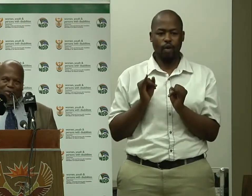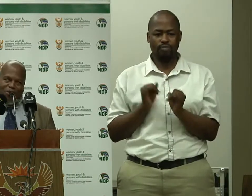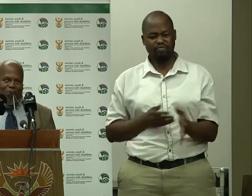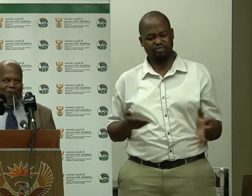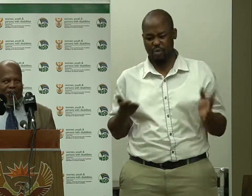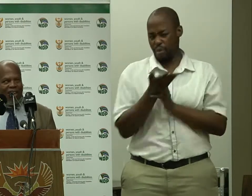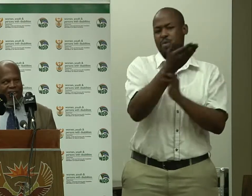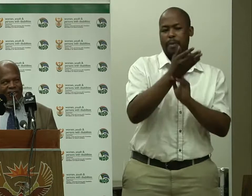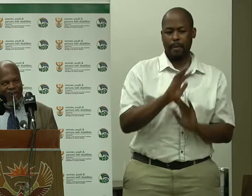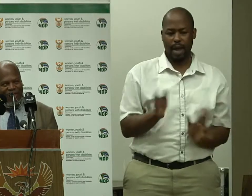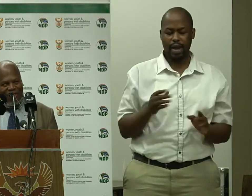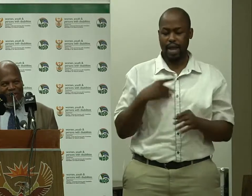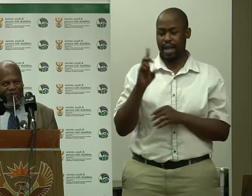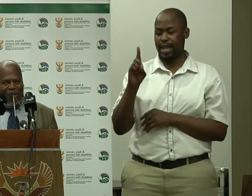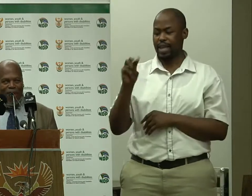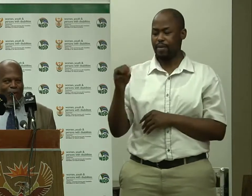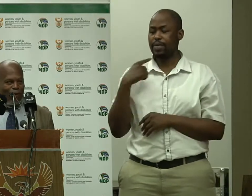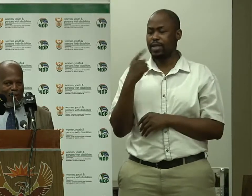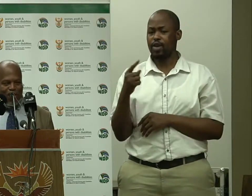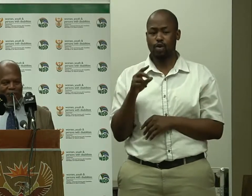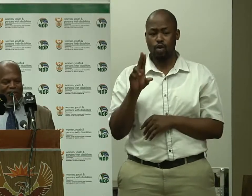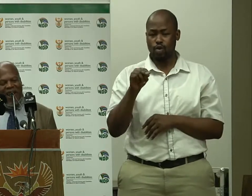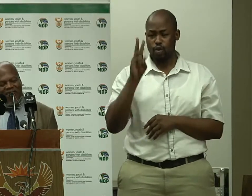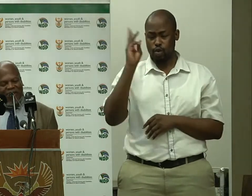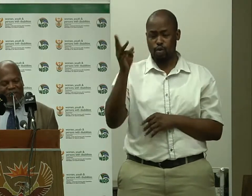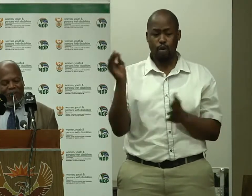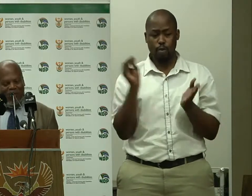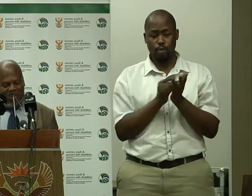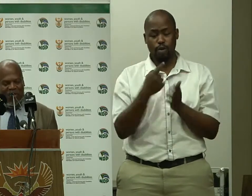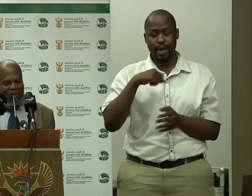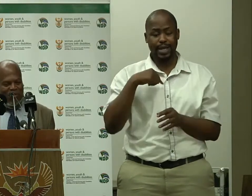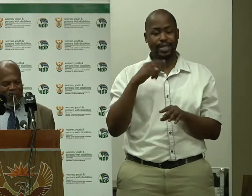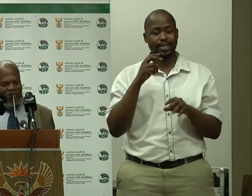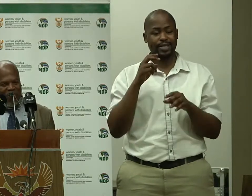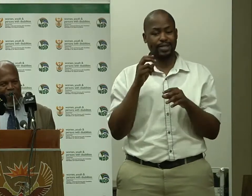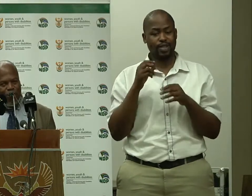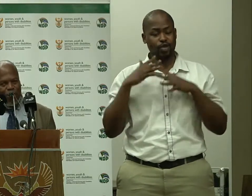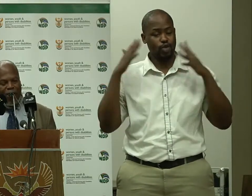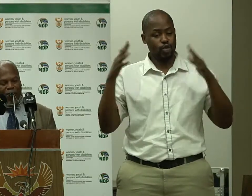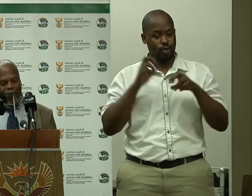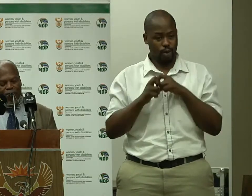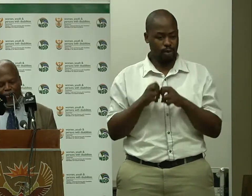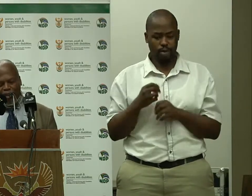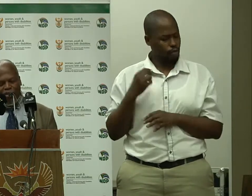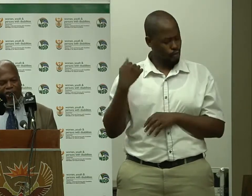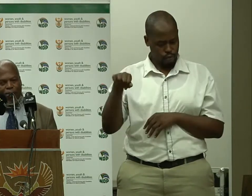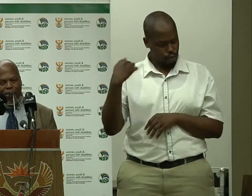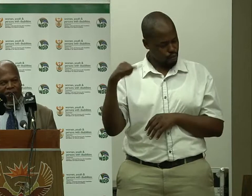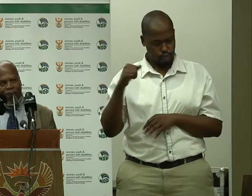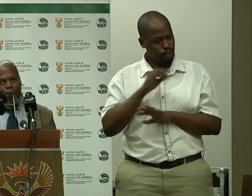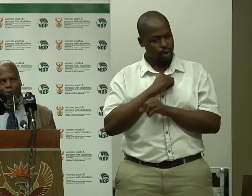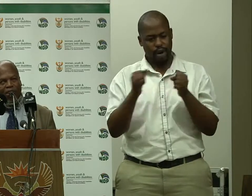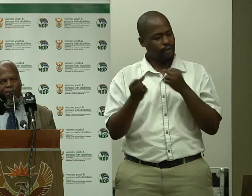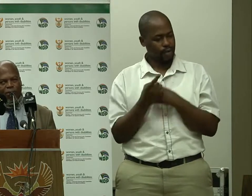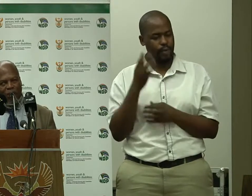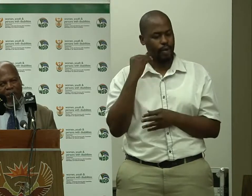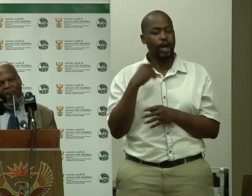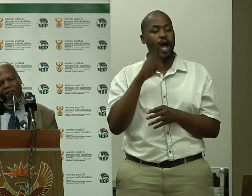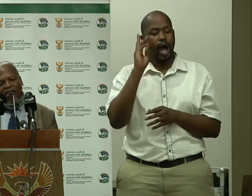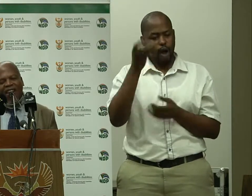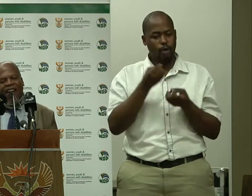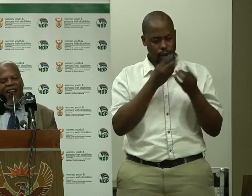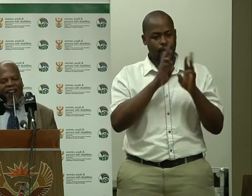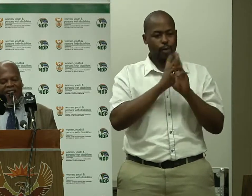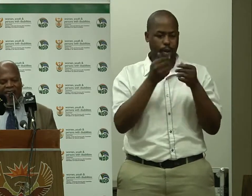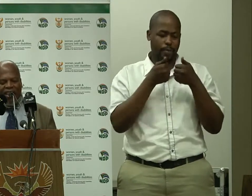the DM said to me, hey, when are you going to put us in trouble? I said, DM, you're not going to be in trouble. I'm going to give you